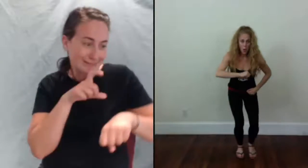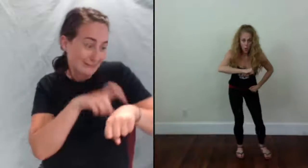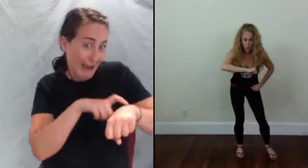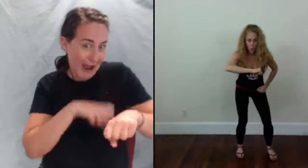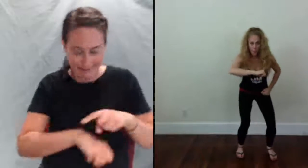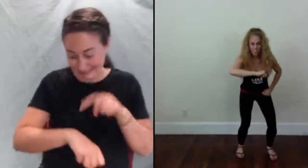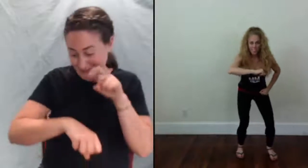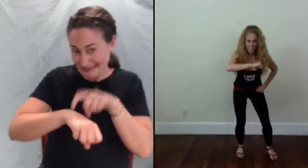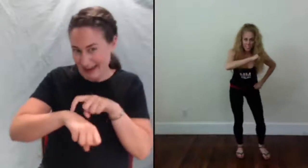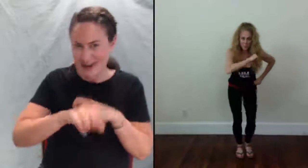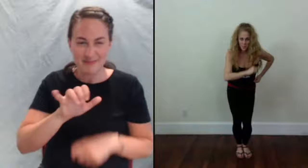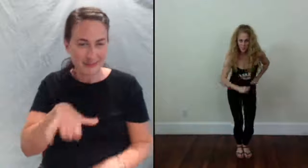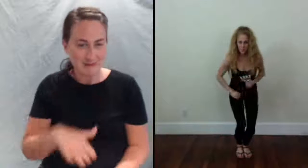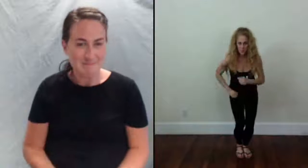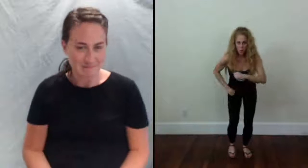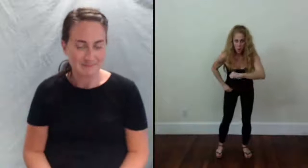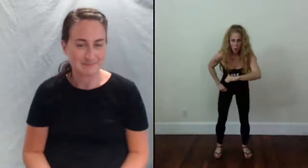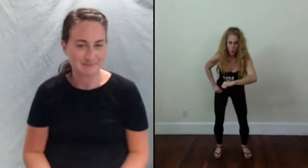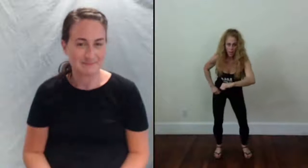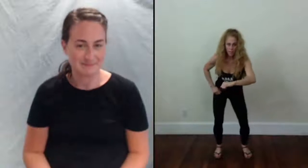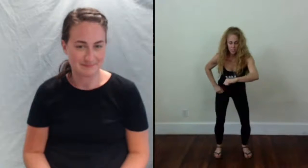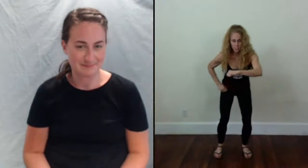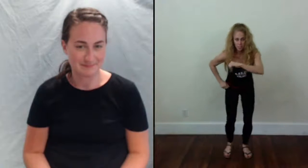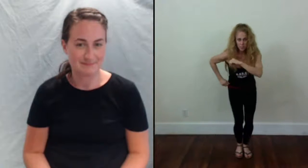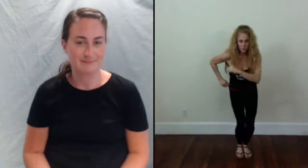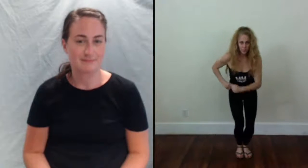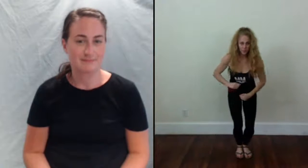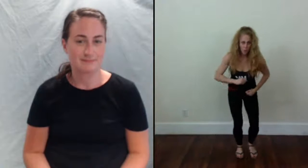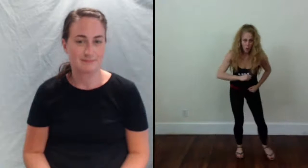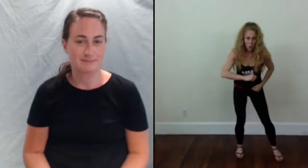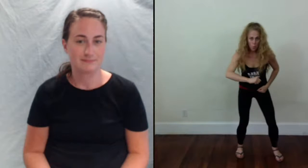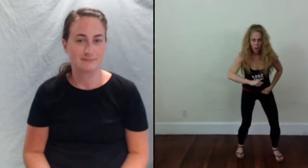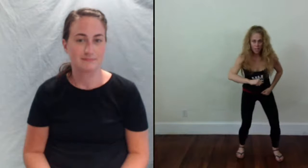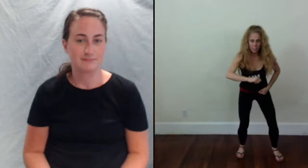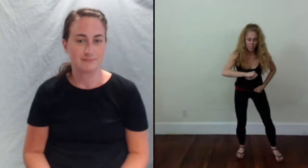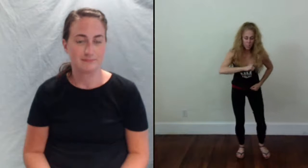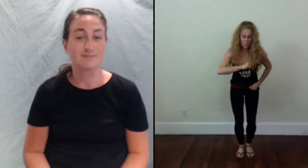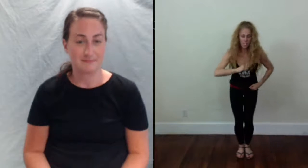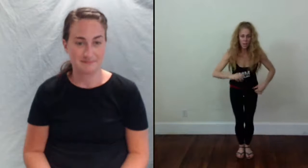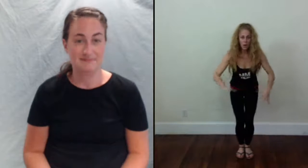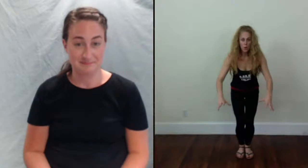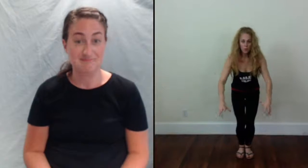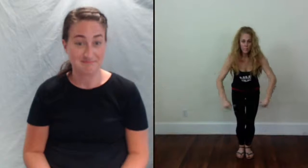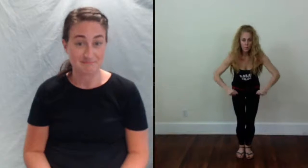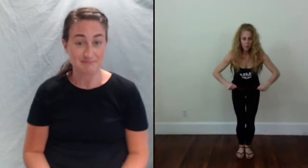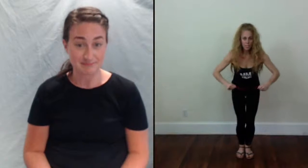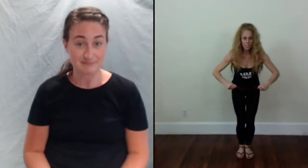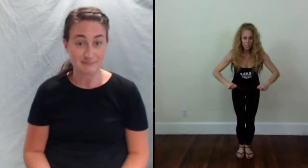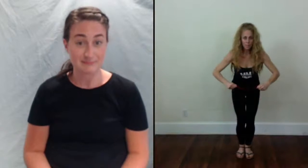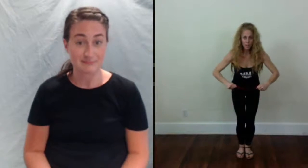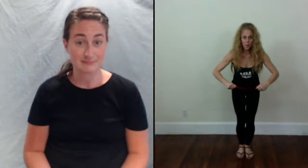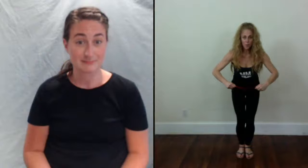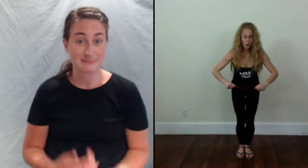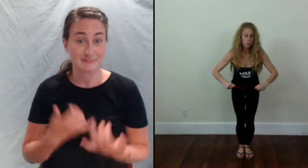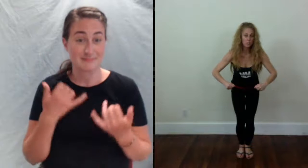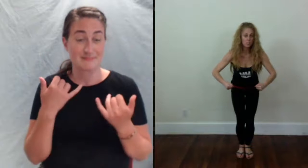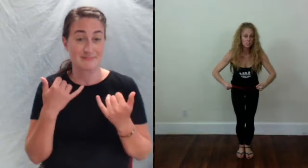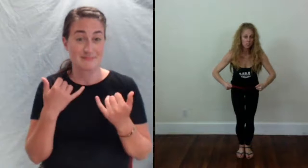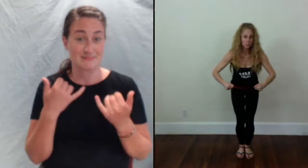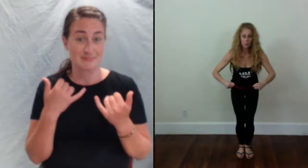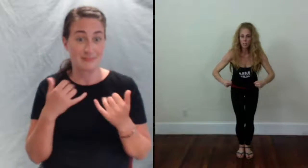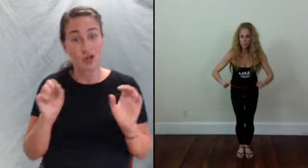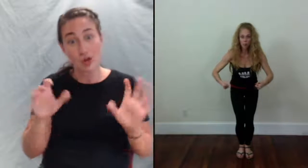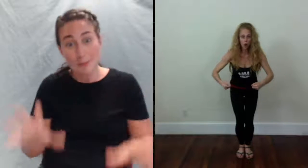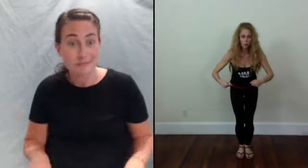Watch. Watch. Watch. Watch. Good. Now pretend we're picking something up. It could